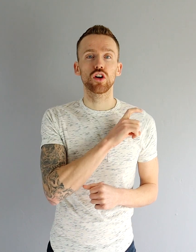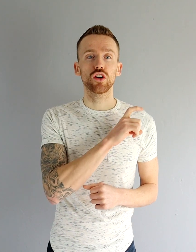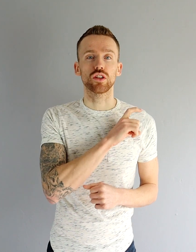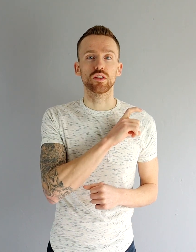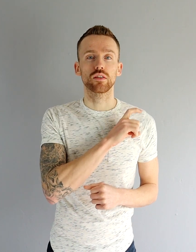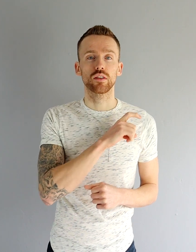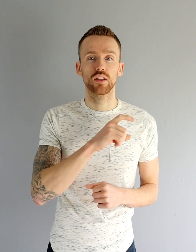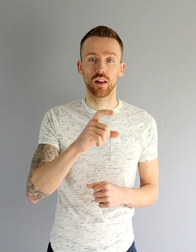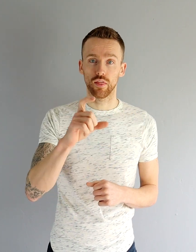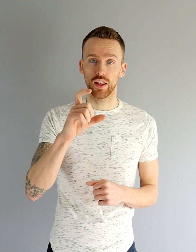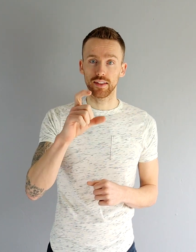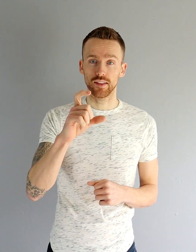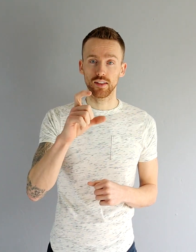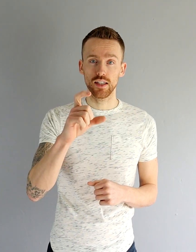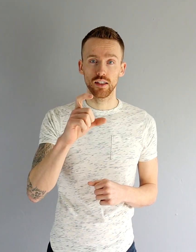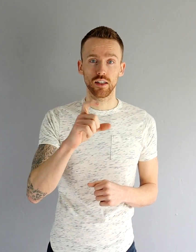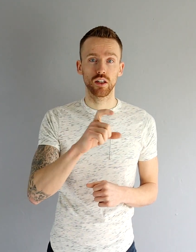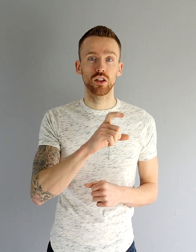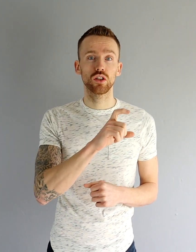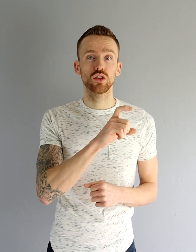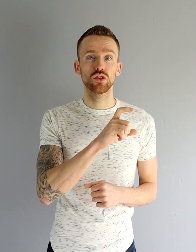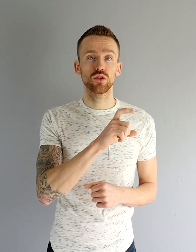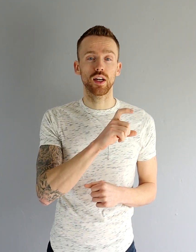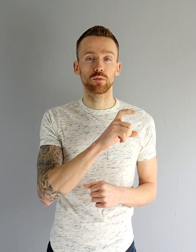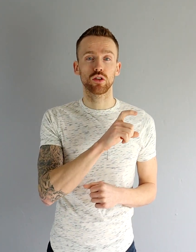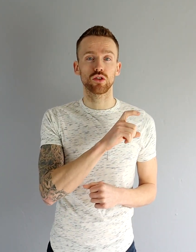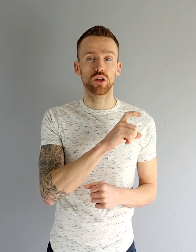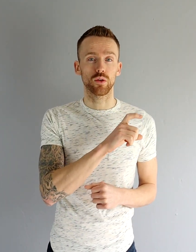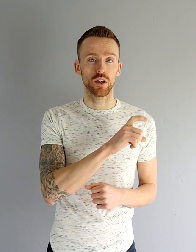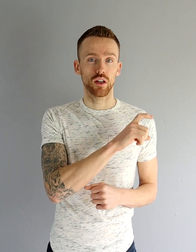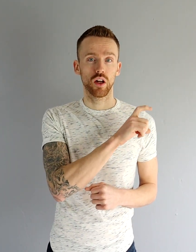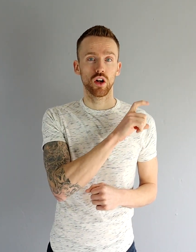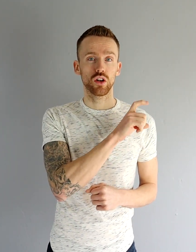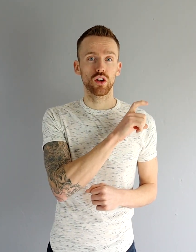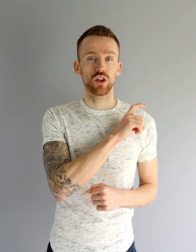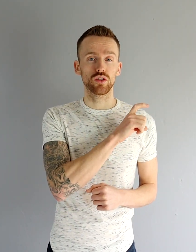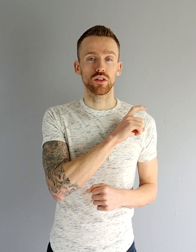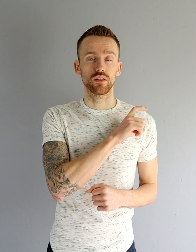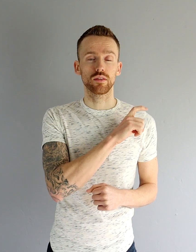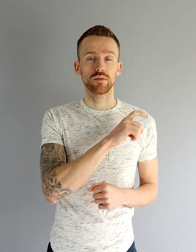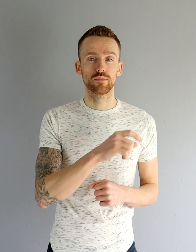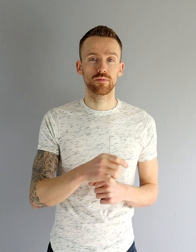Cousin. The letter C. Two taps on your shoulder. Cousin.